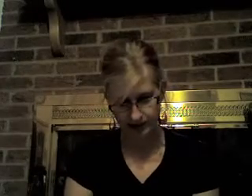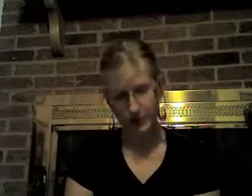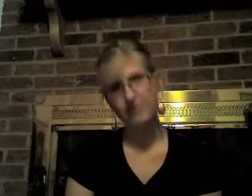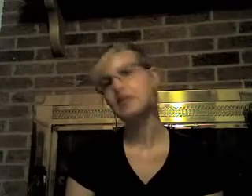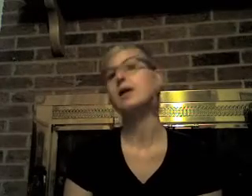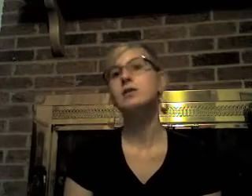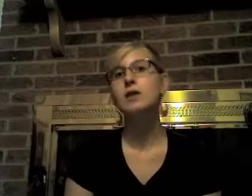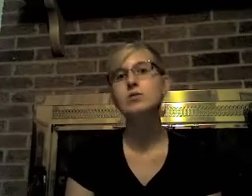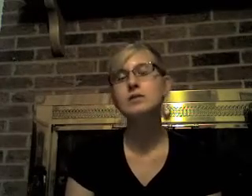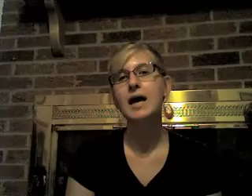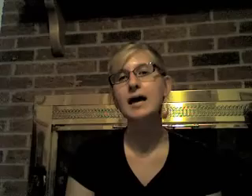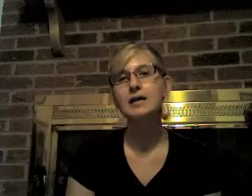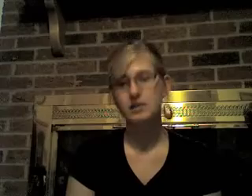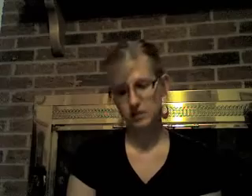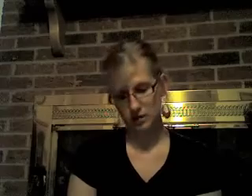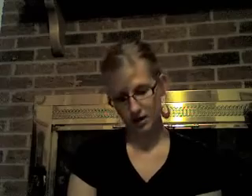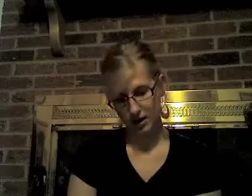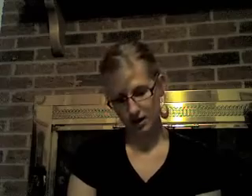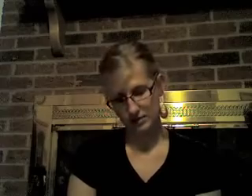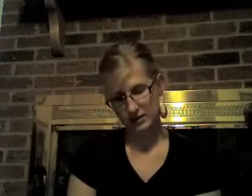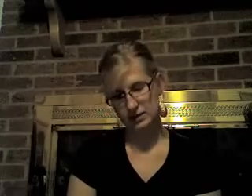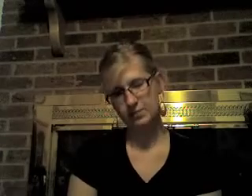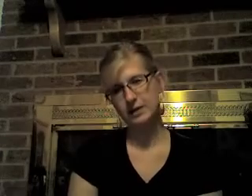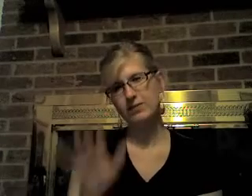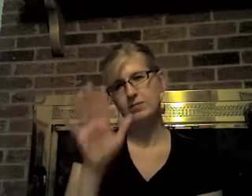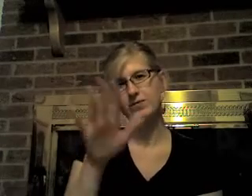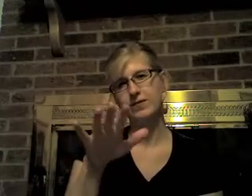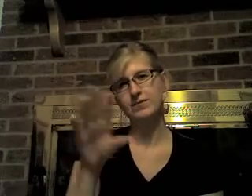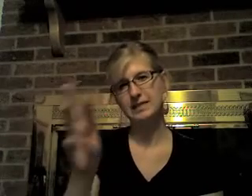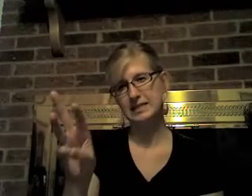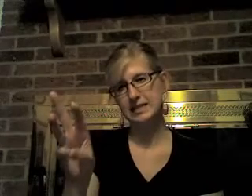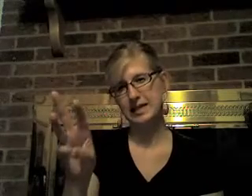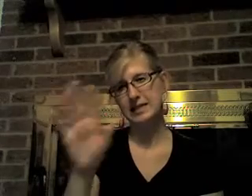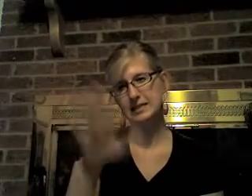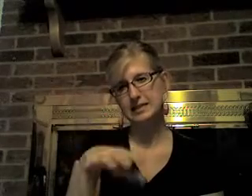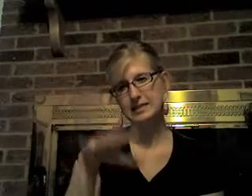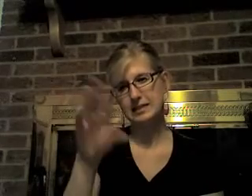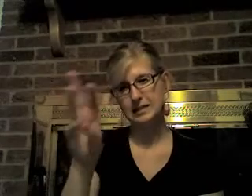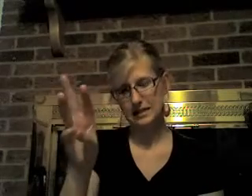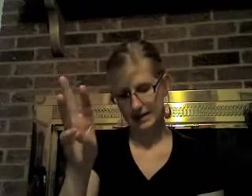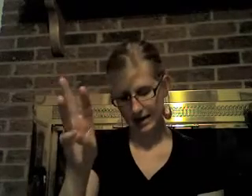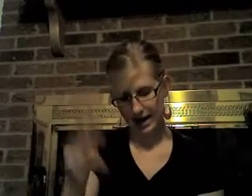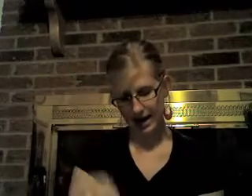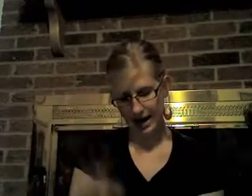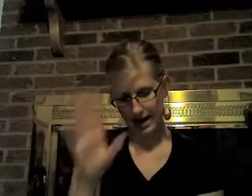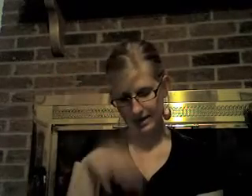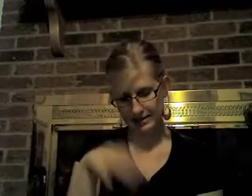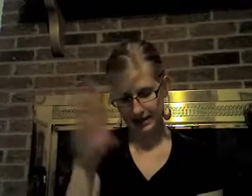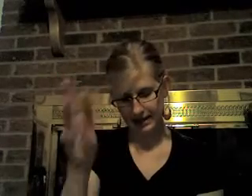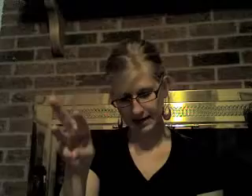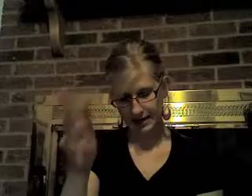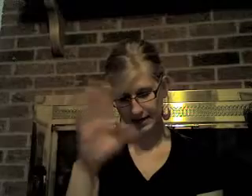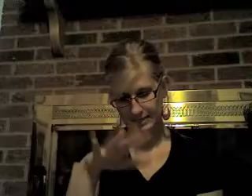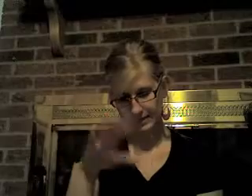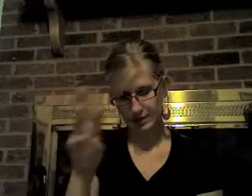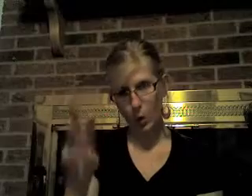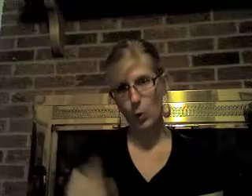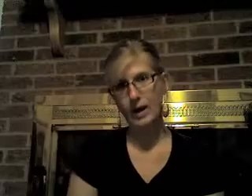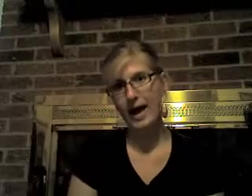we have another loan sign. This is, I believe, number 56. And it is